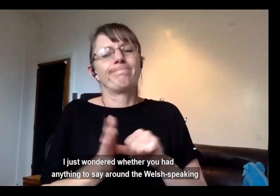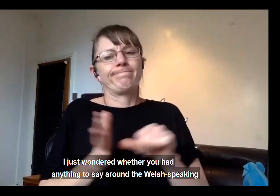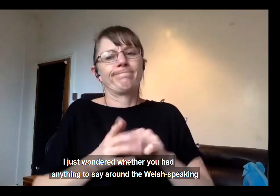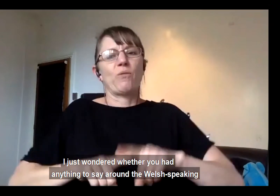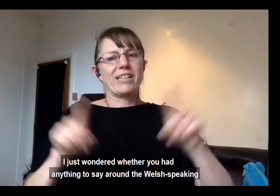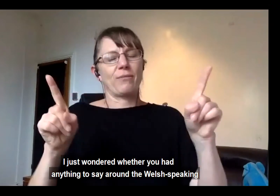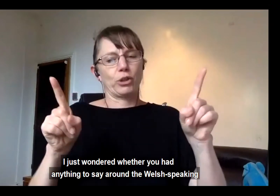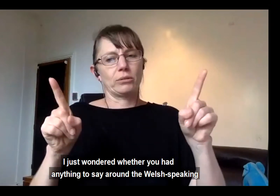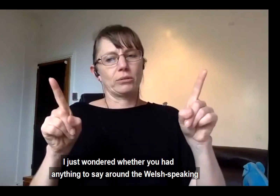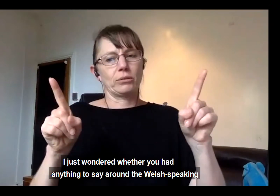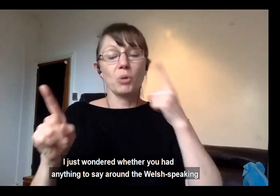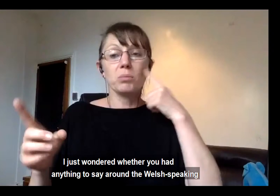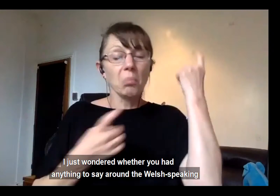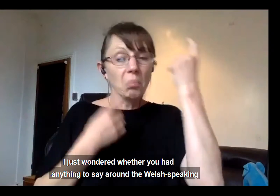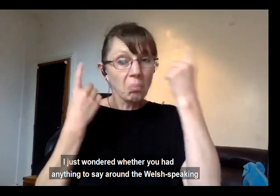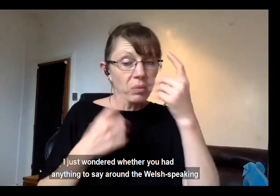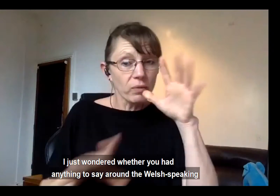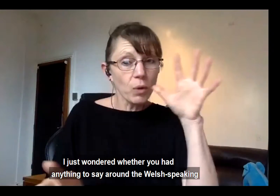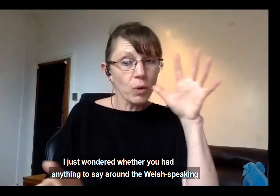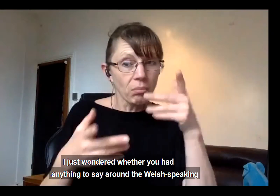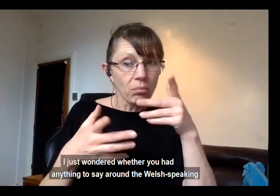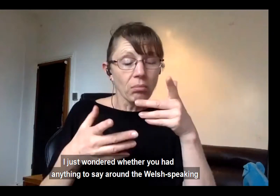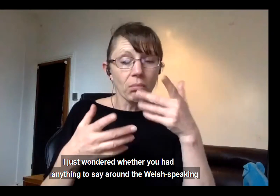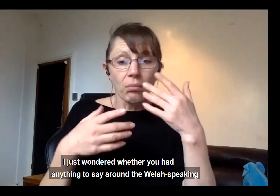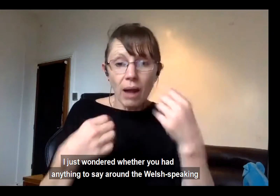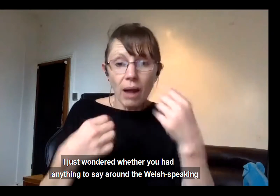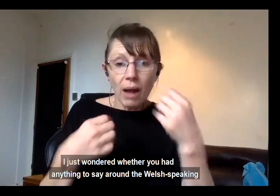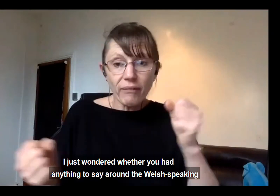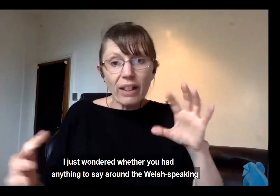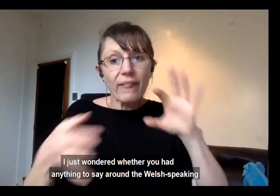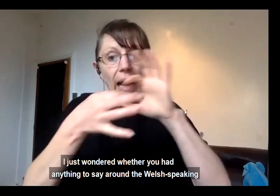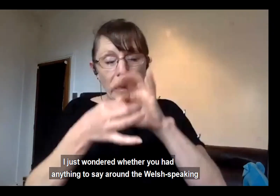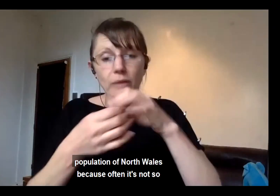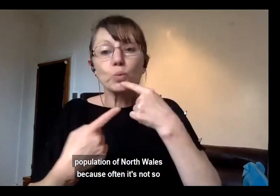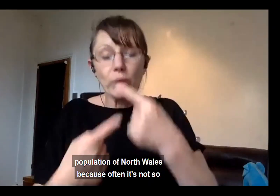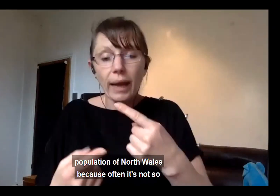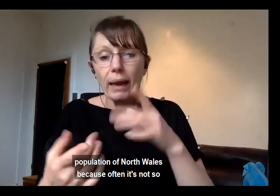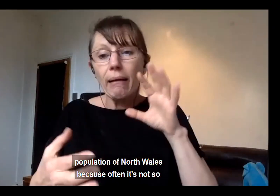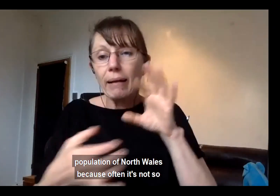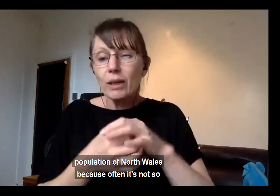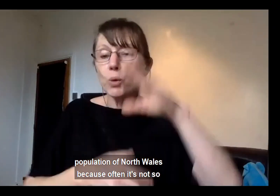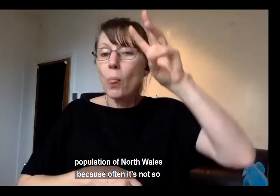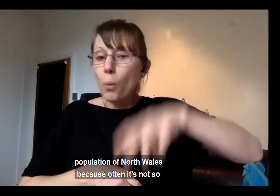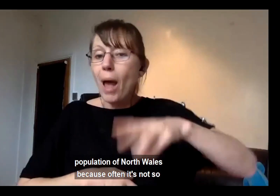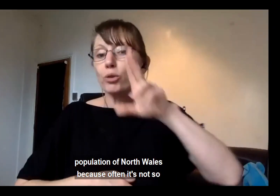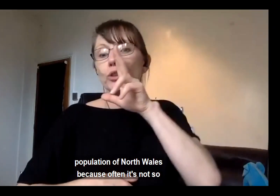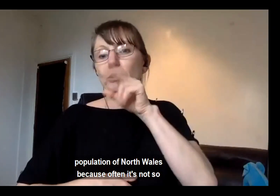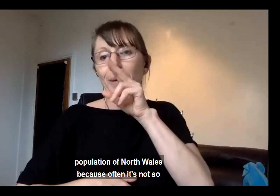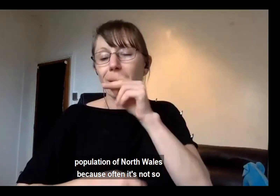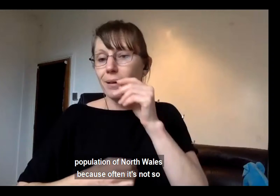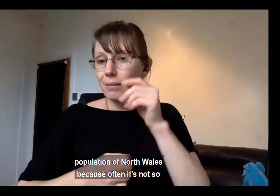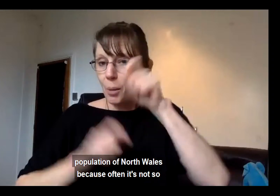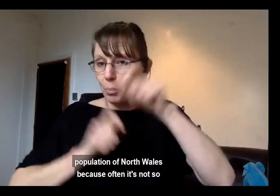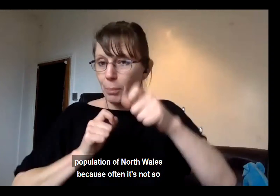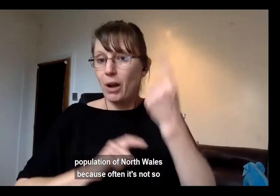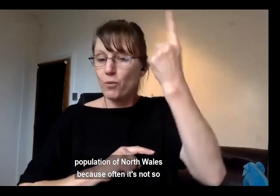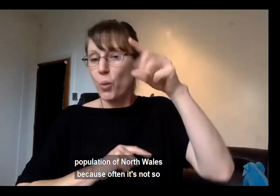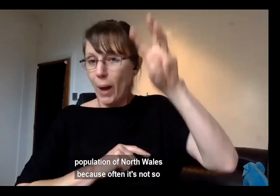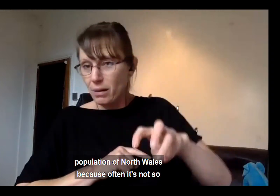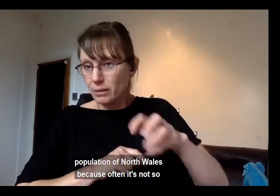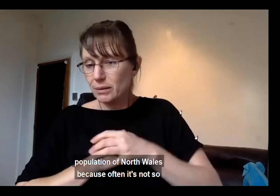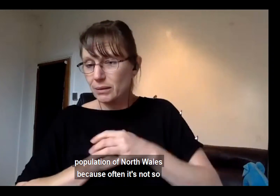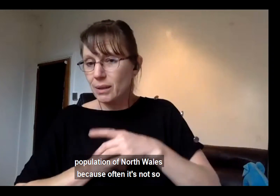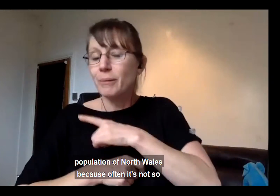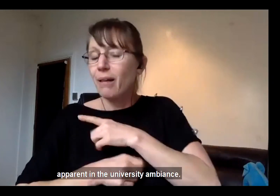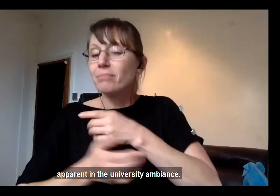just wondered whether you had anything to say around the Welsh-speaking population of North Wales, because